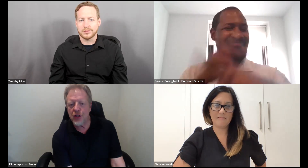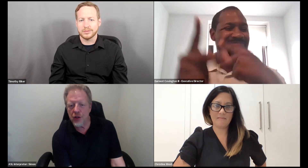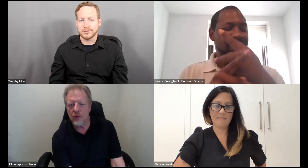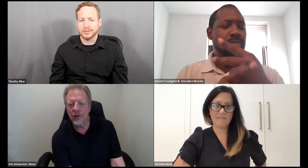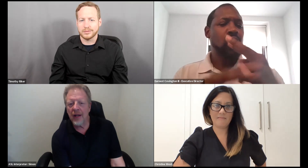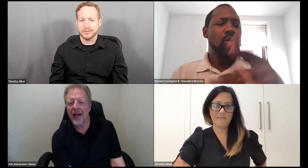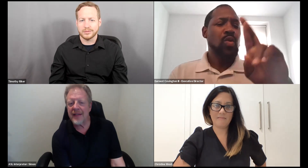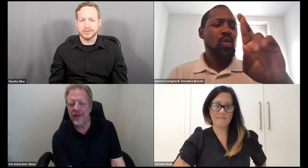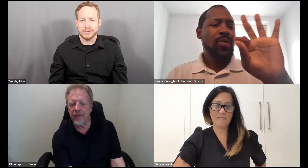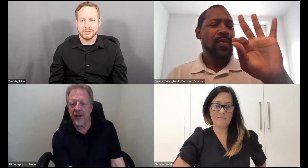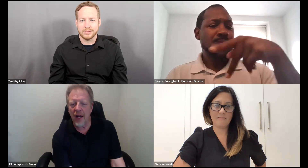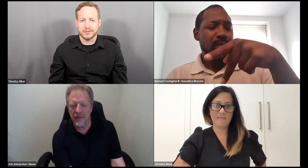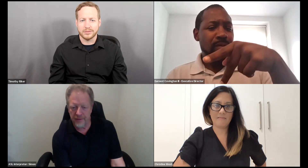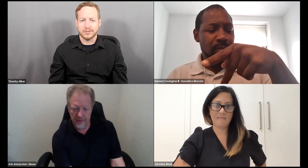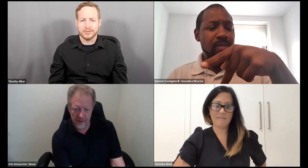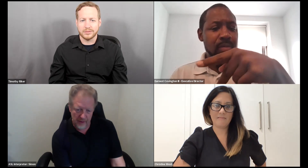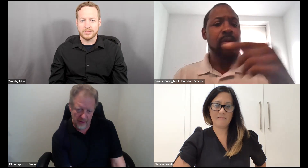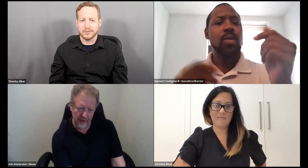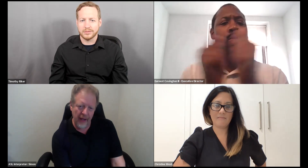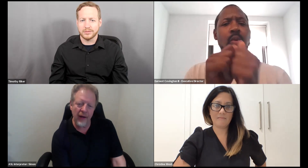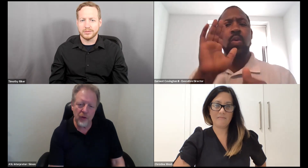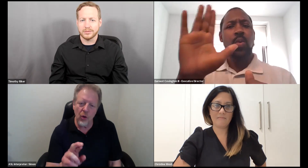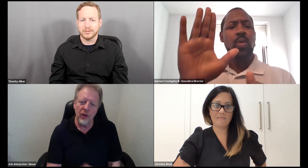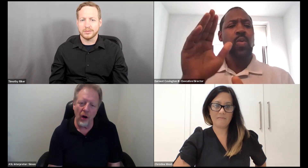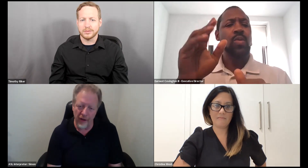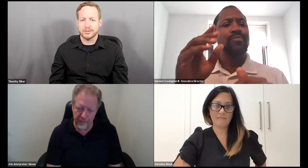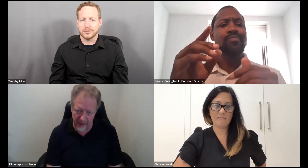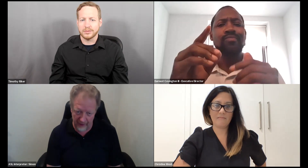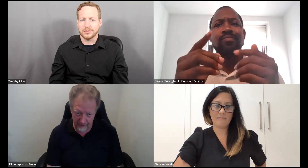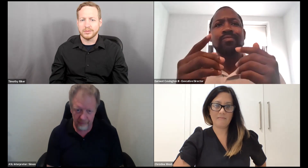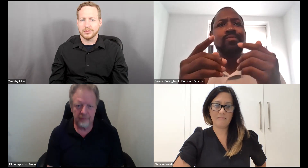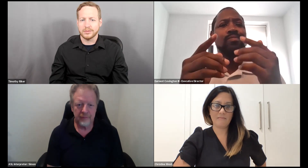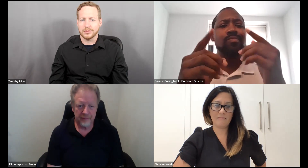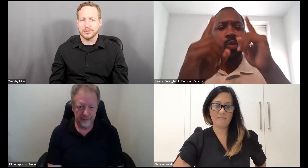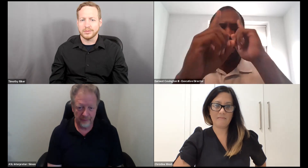Tier 2 has a different kind of thing. They have what's called an RFP.